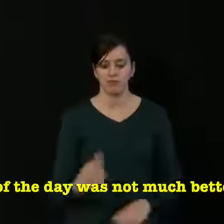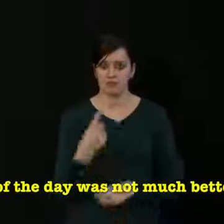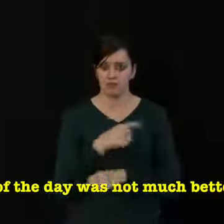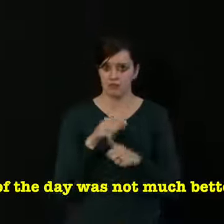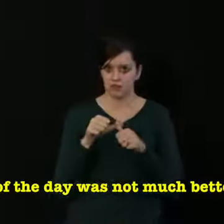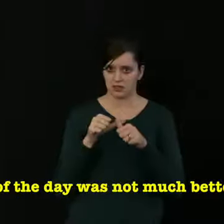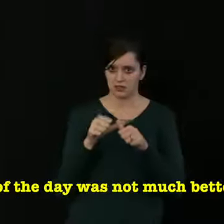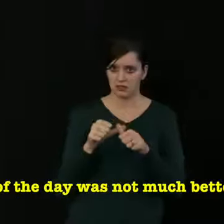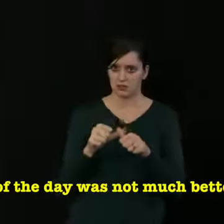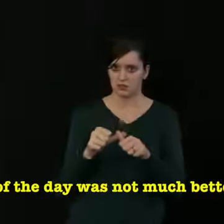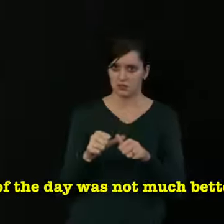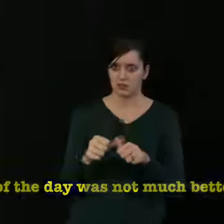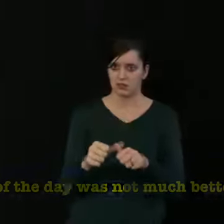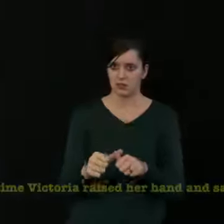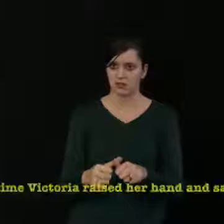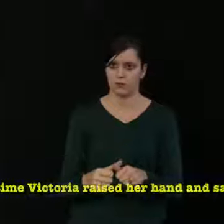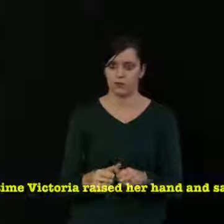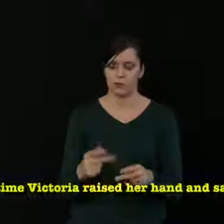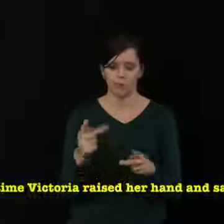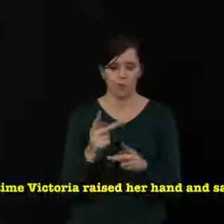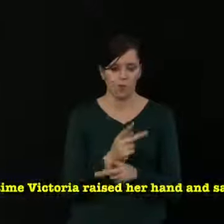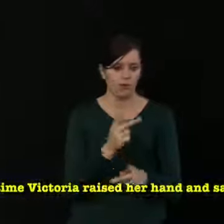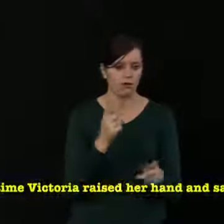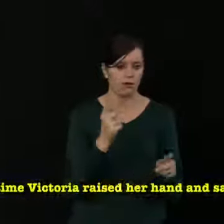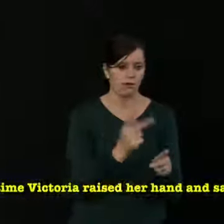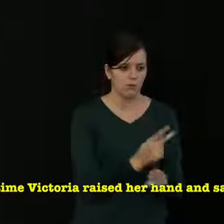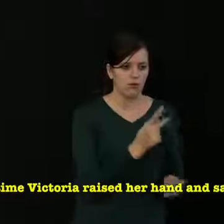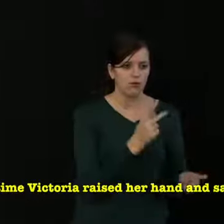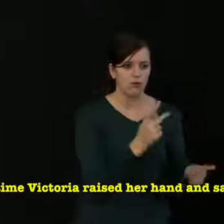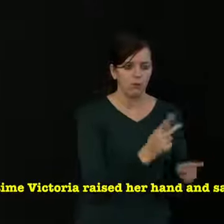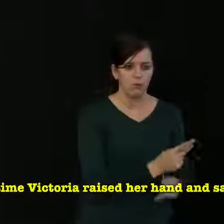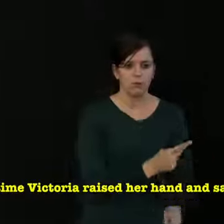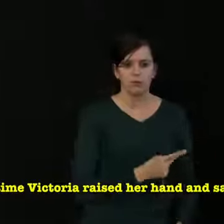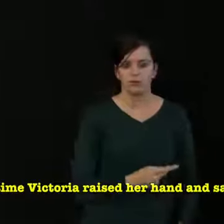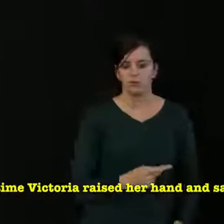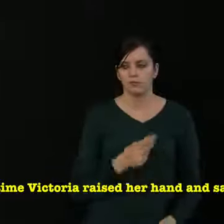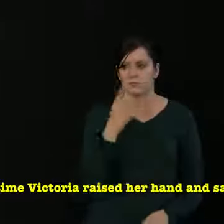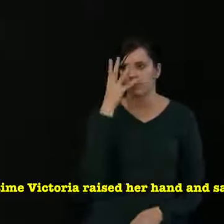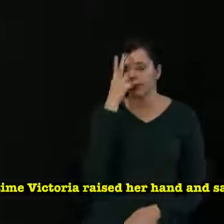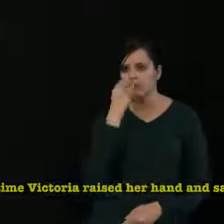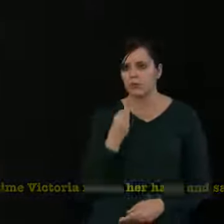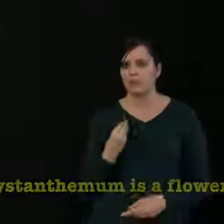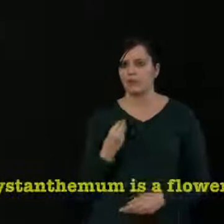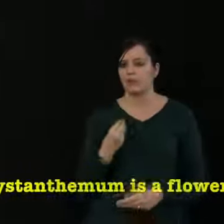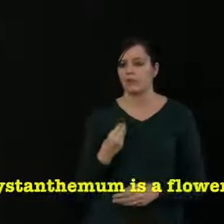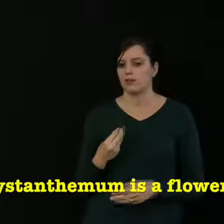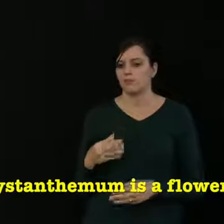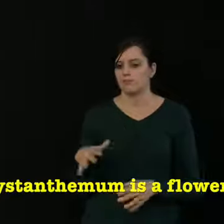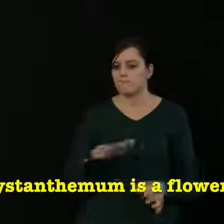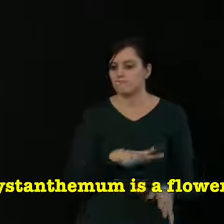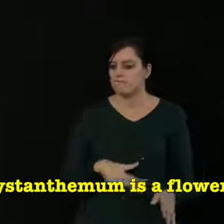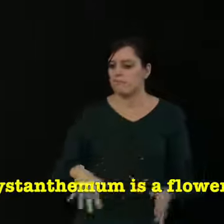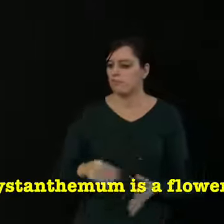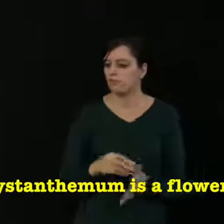was not much better. During nap time, Victoria raised her hand and said, "A chrysanthemum